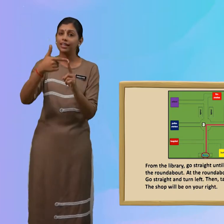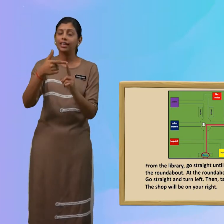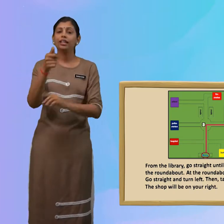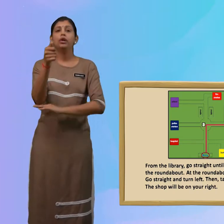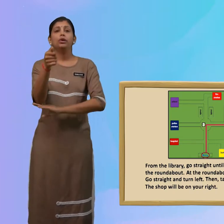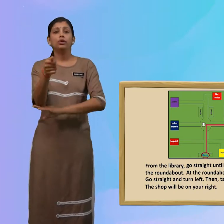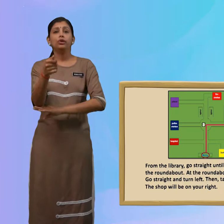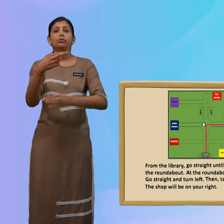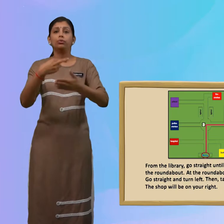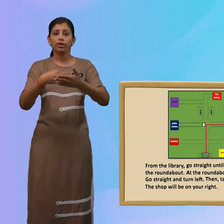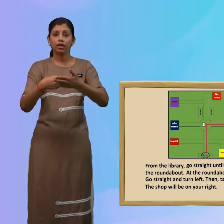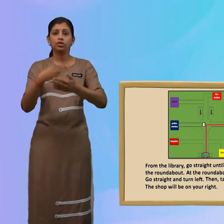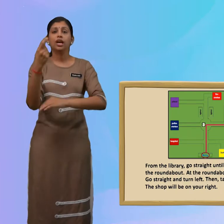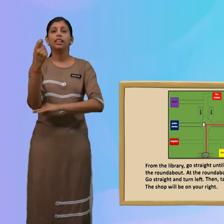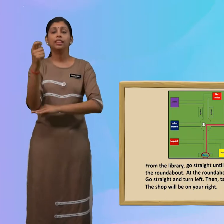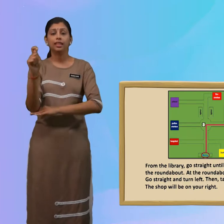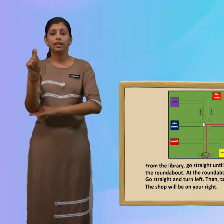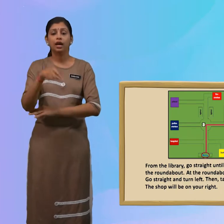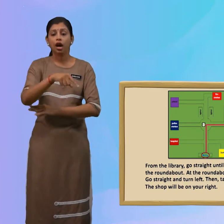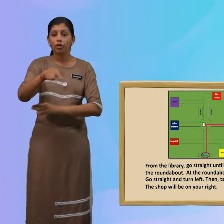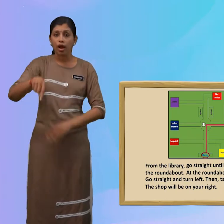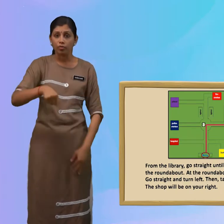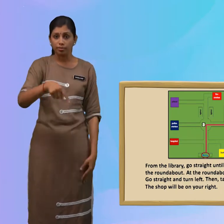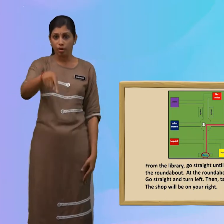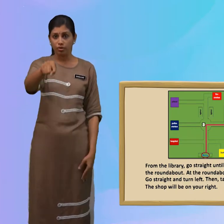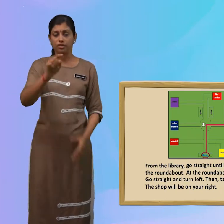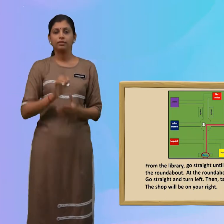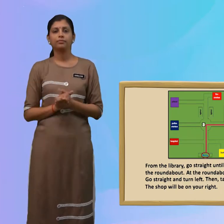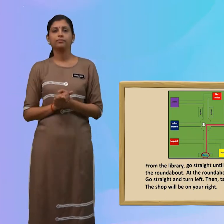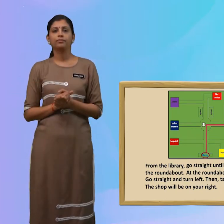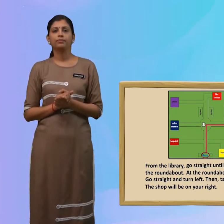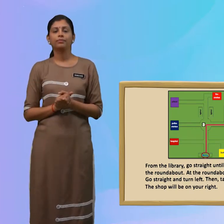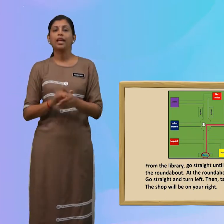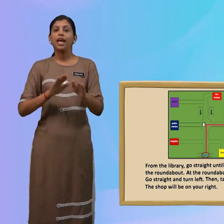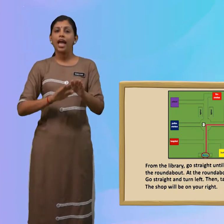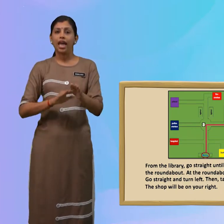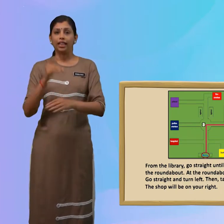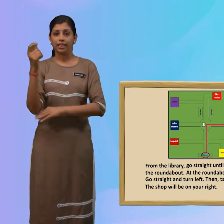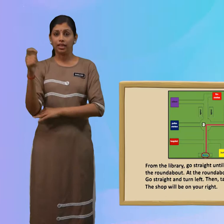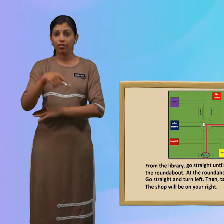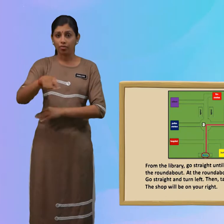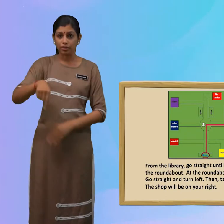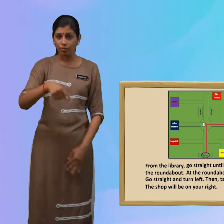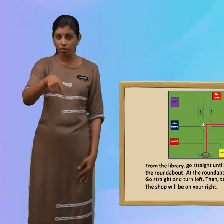until you reach the roundabout. at the